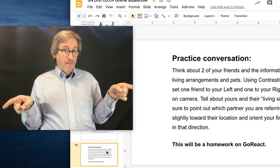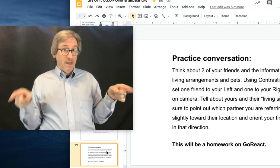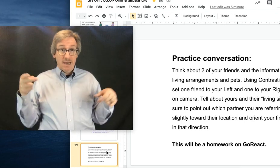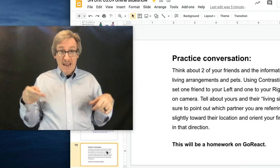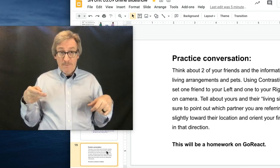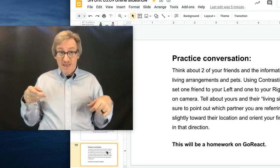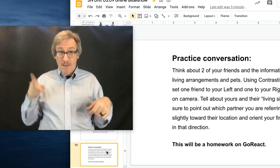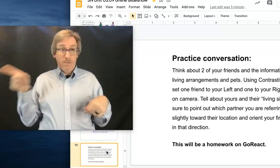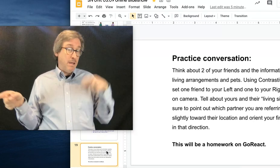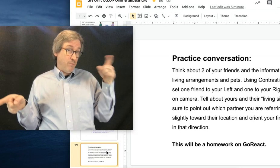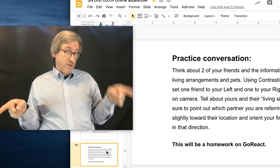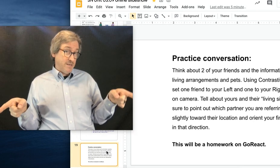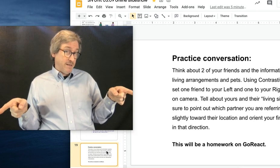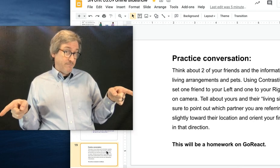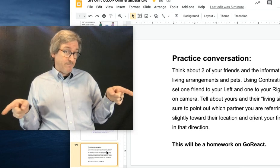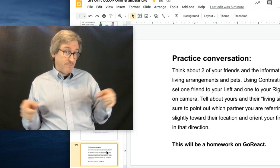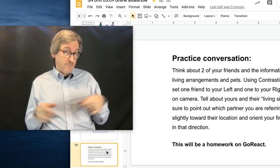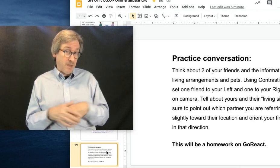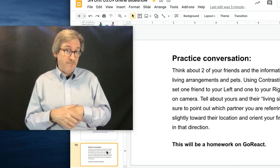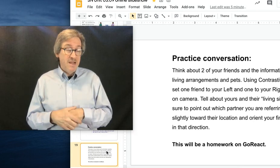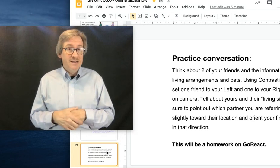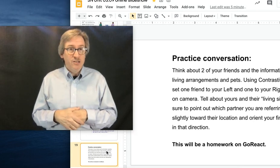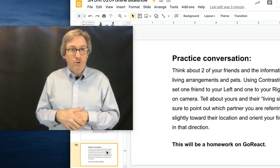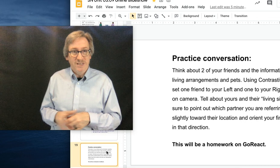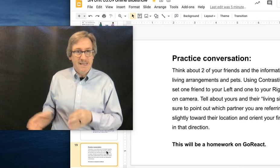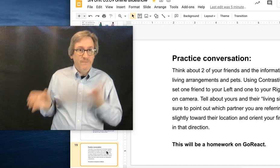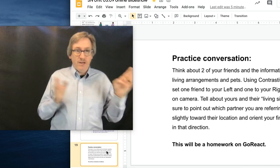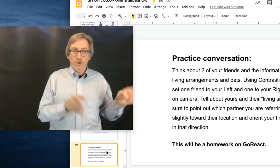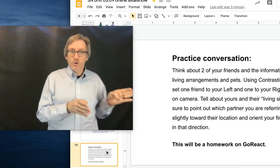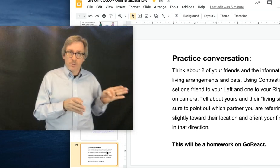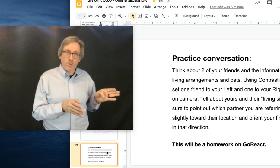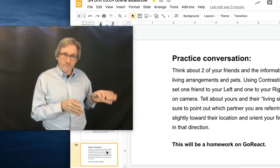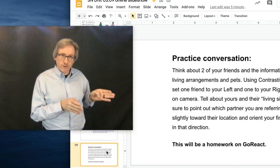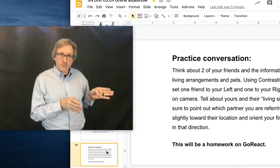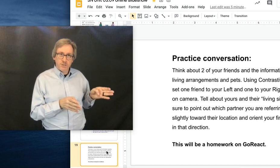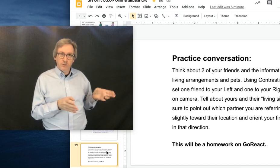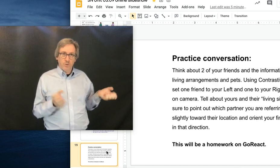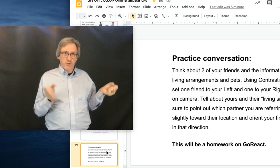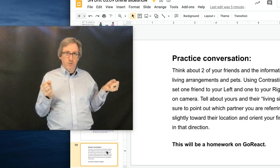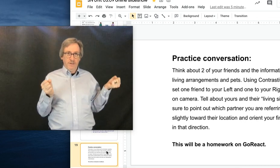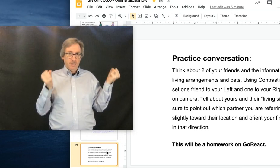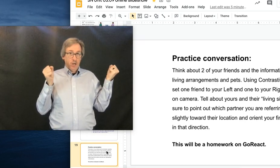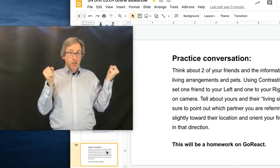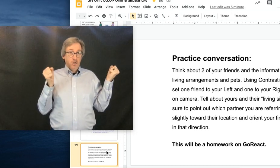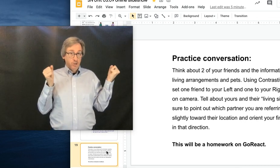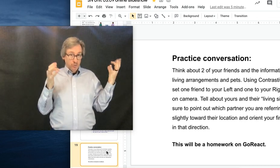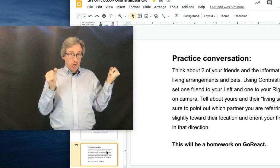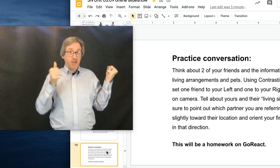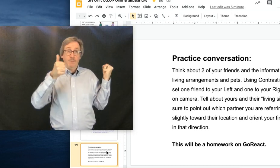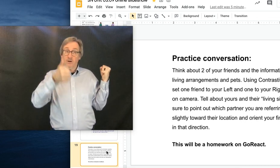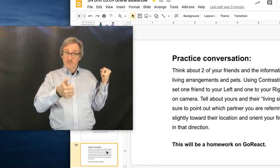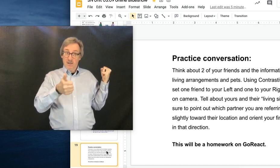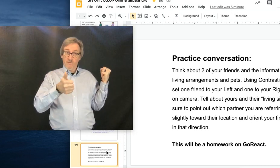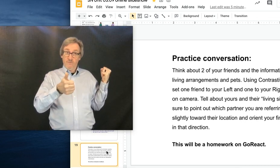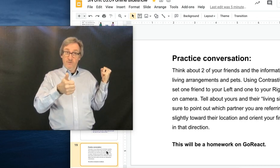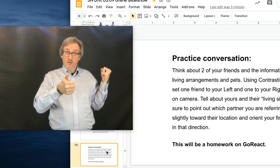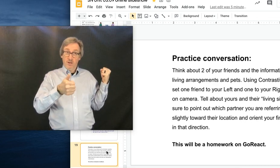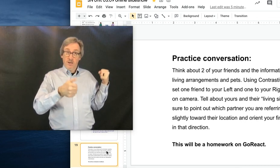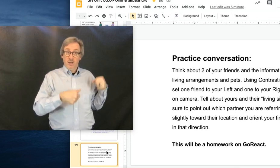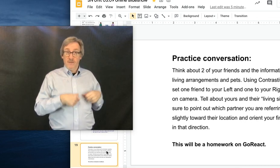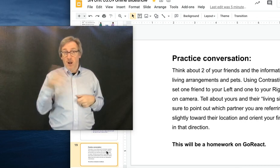about them, name them, and point to them. Okay. So the same video you record first, which will be you talking about